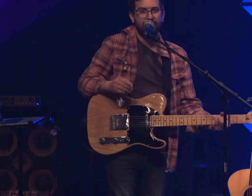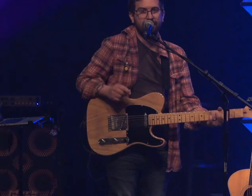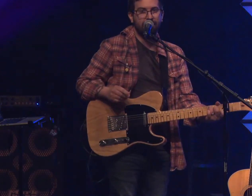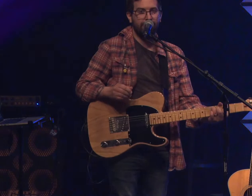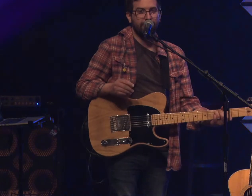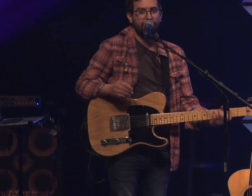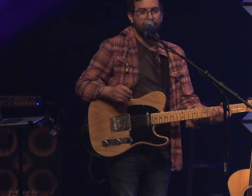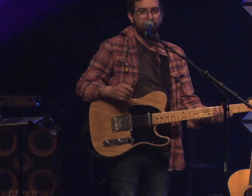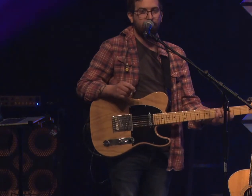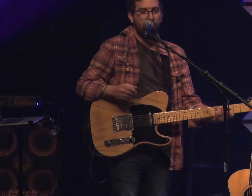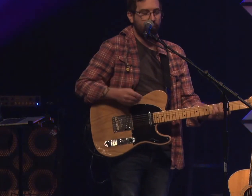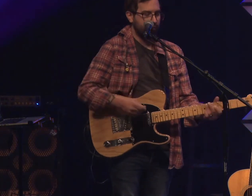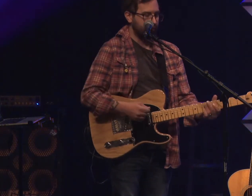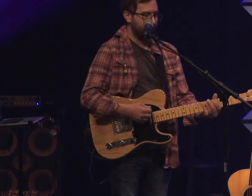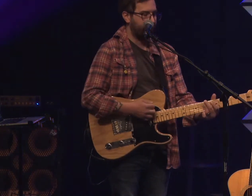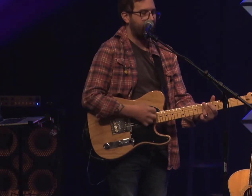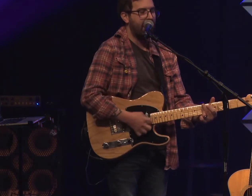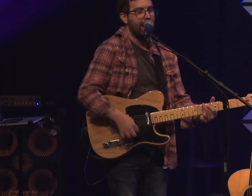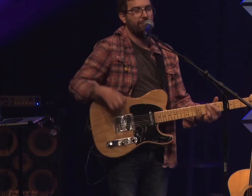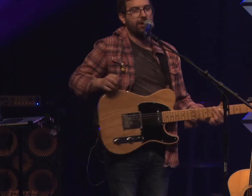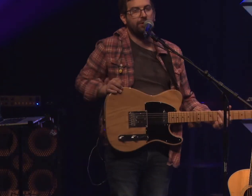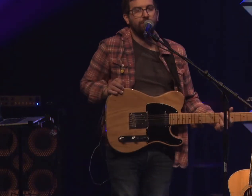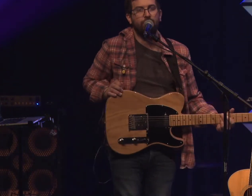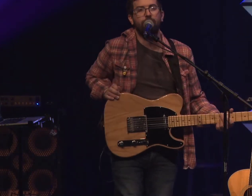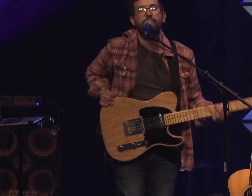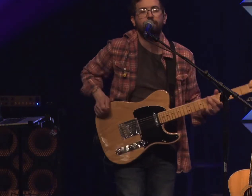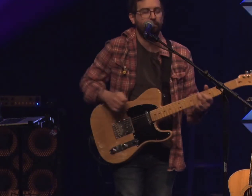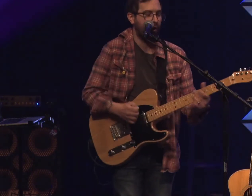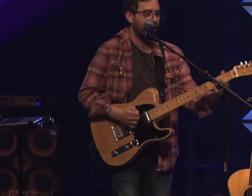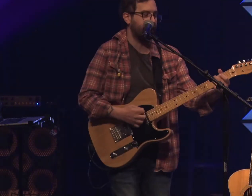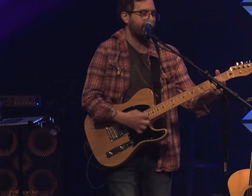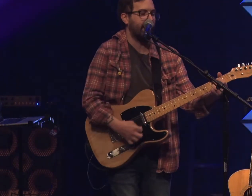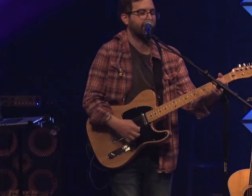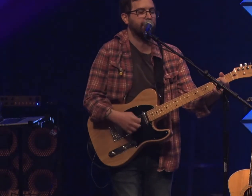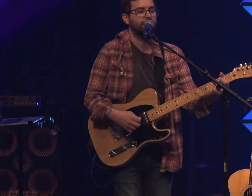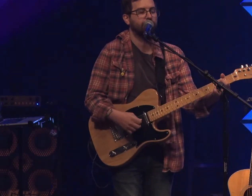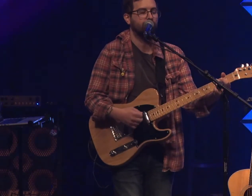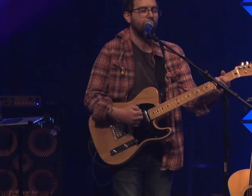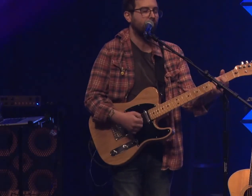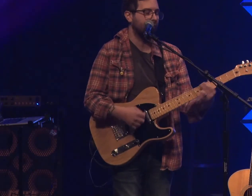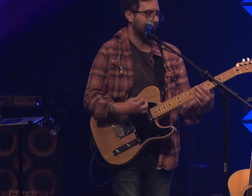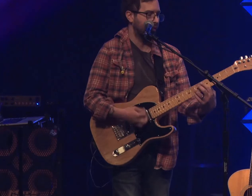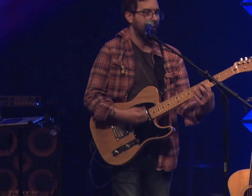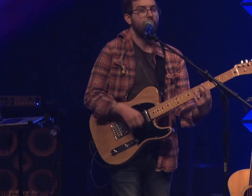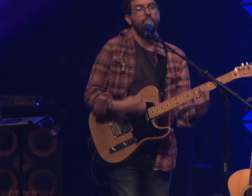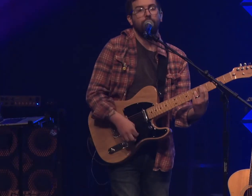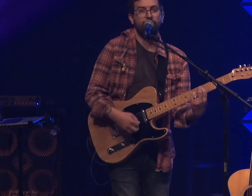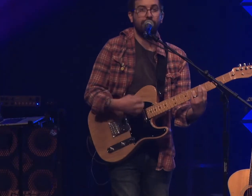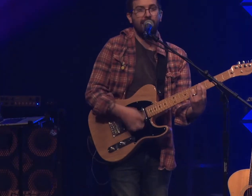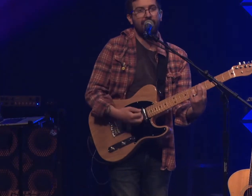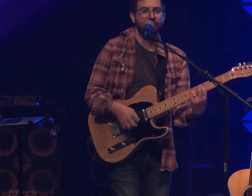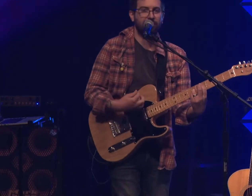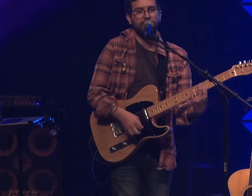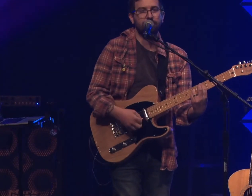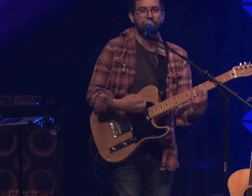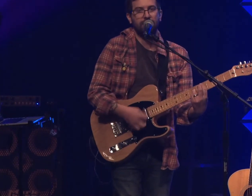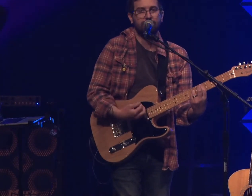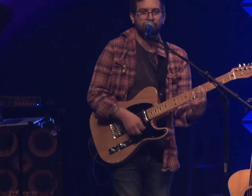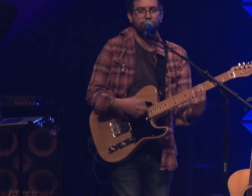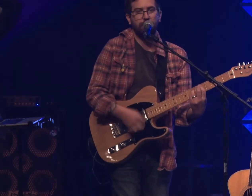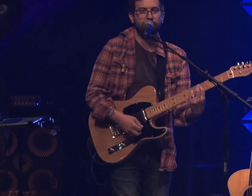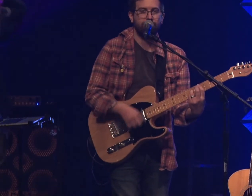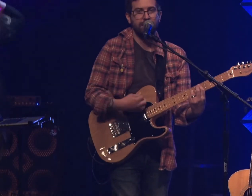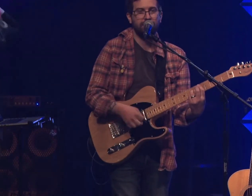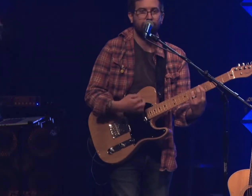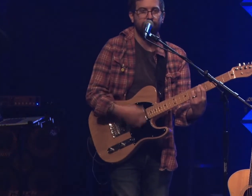our skin is leaving these bones. Fire in the wind, we're burning out of control. We are the children